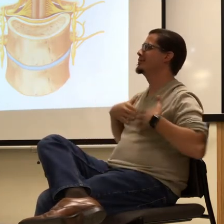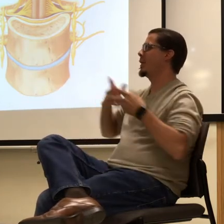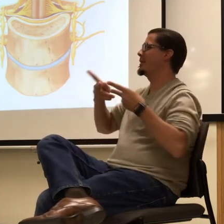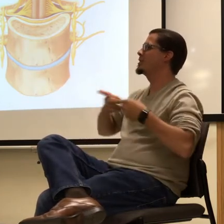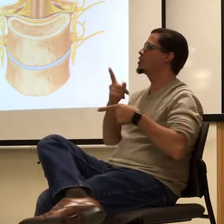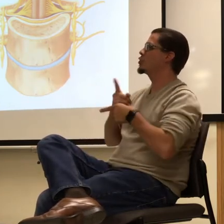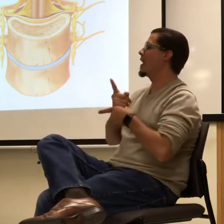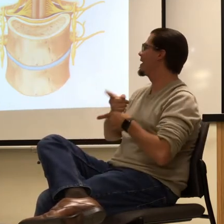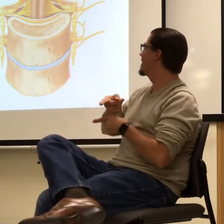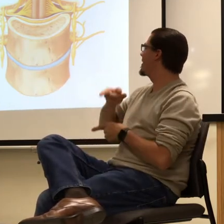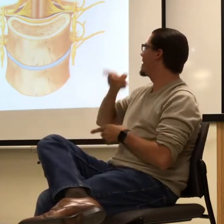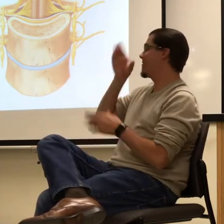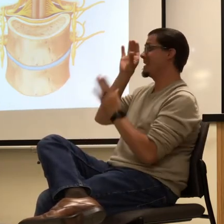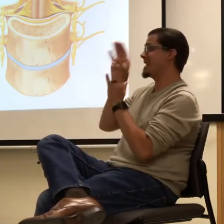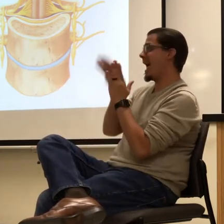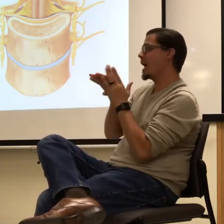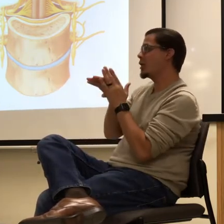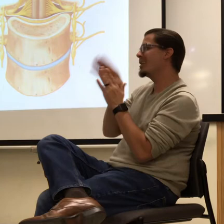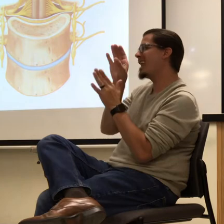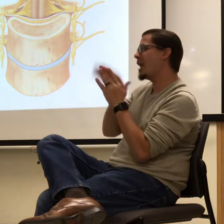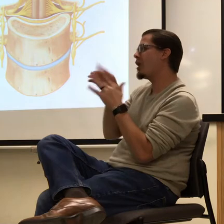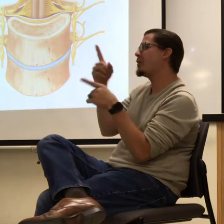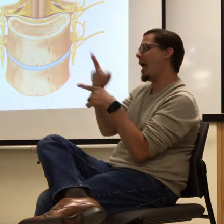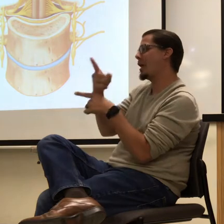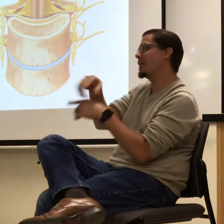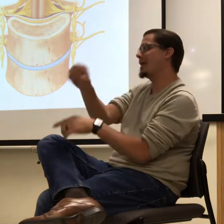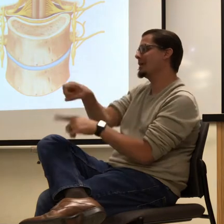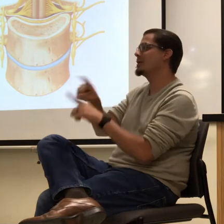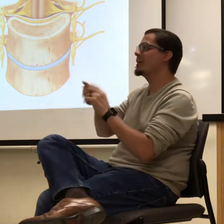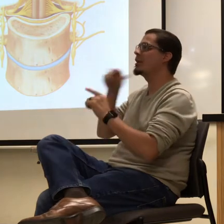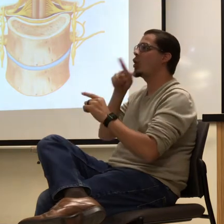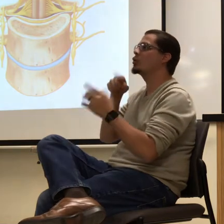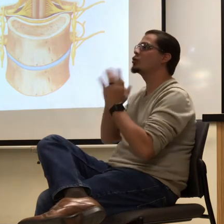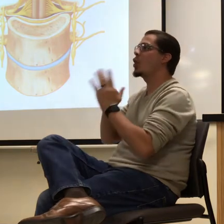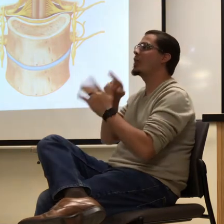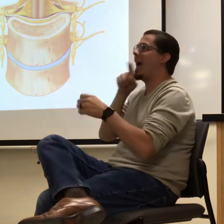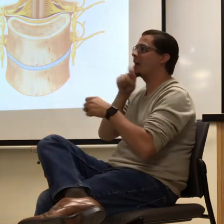The diagrams are accurate, but they don't show the